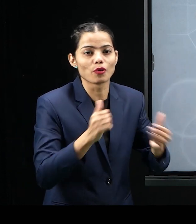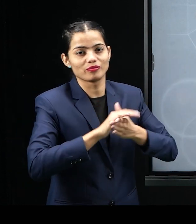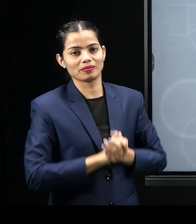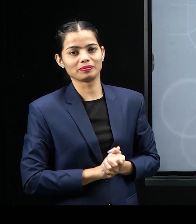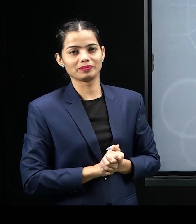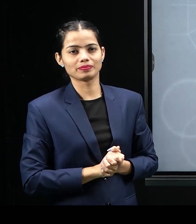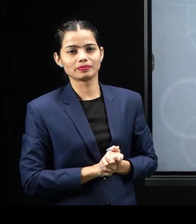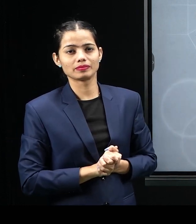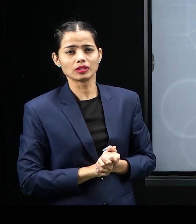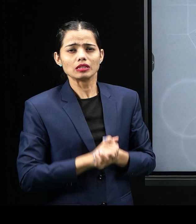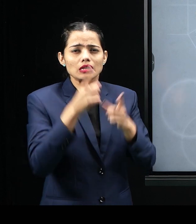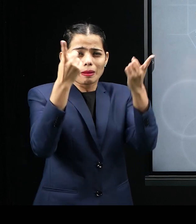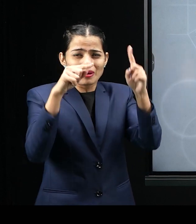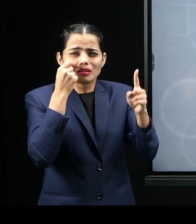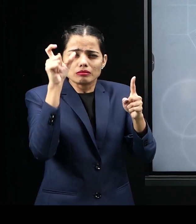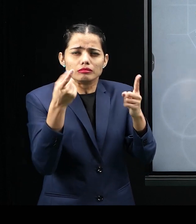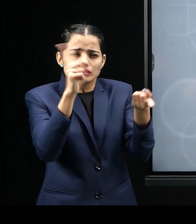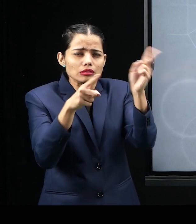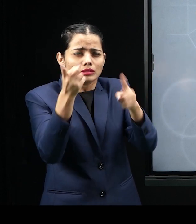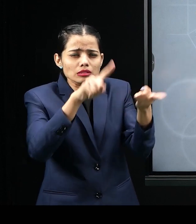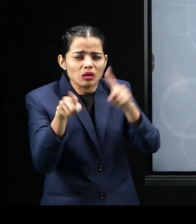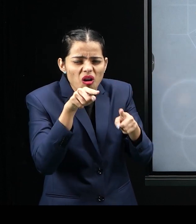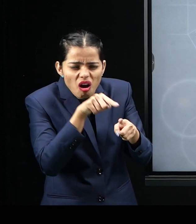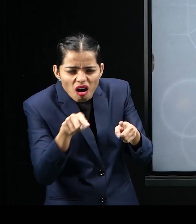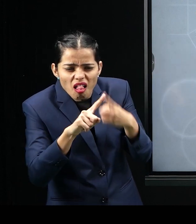Solution. By Euclid's division lemma,